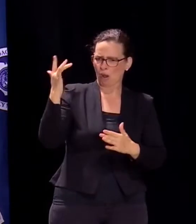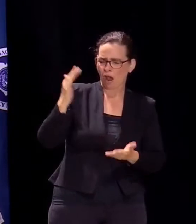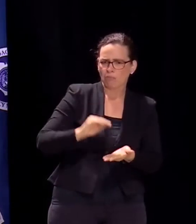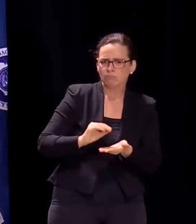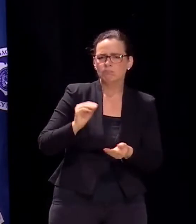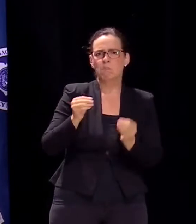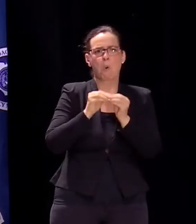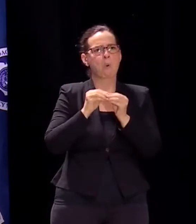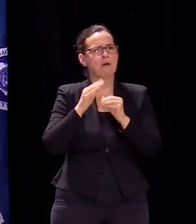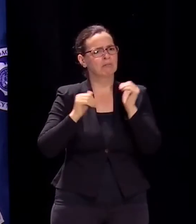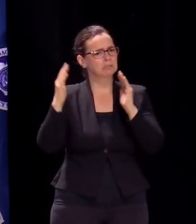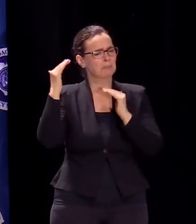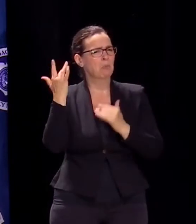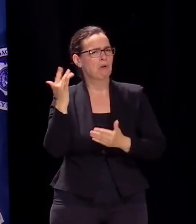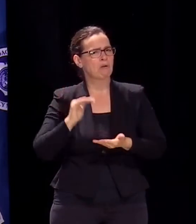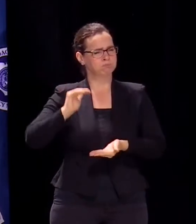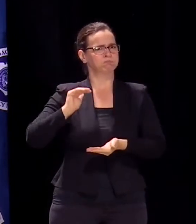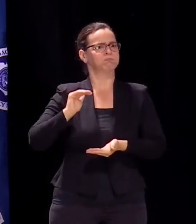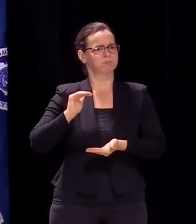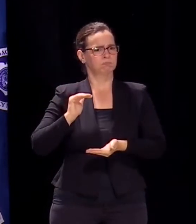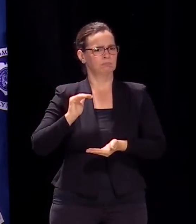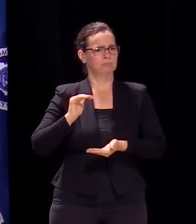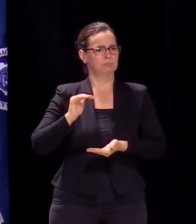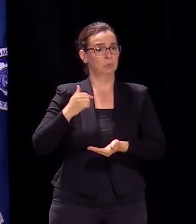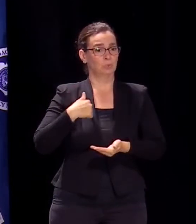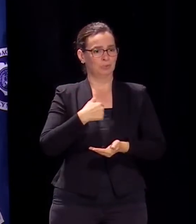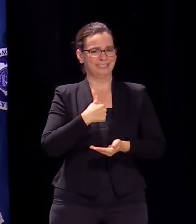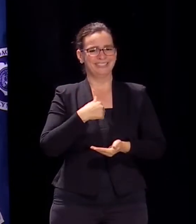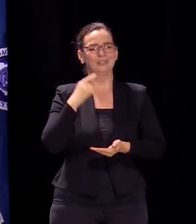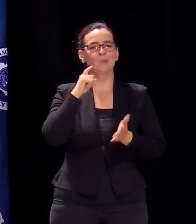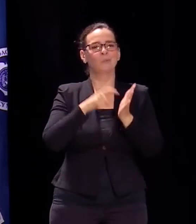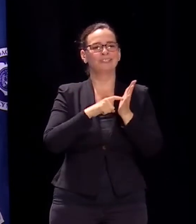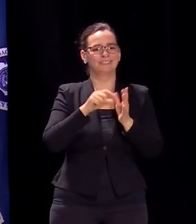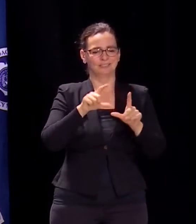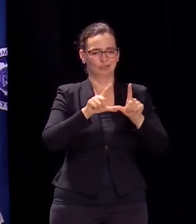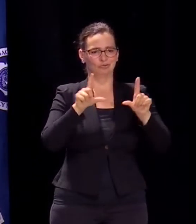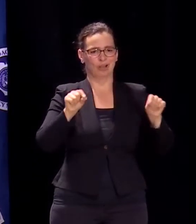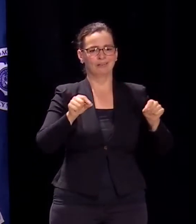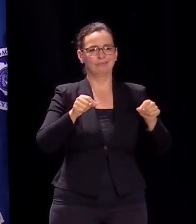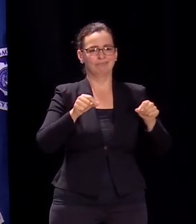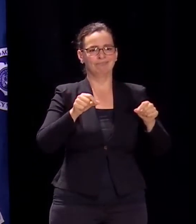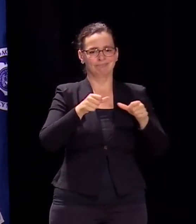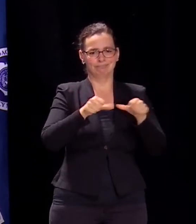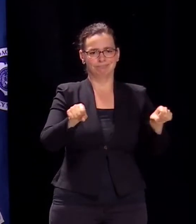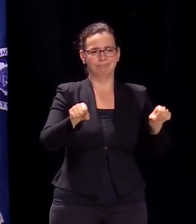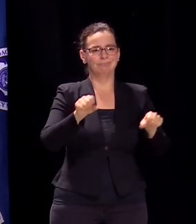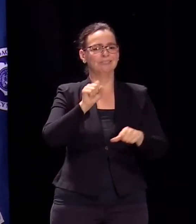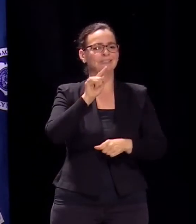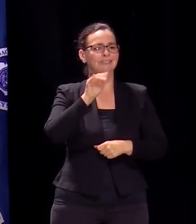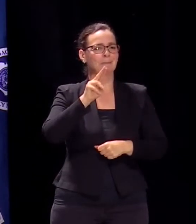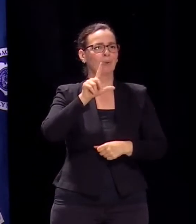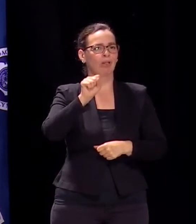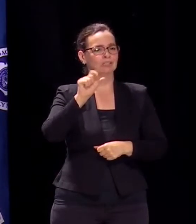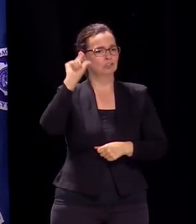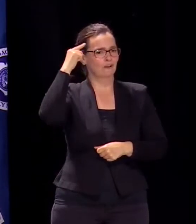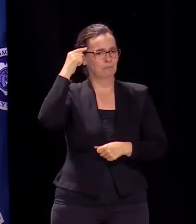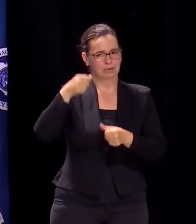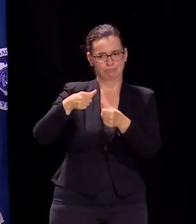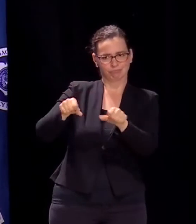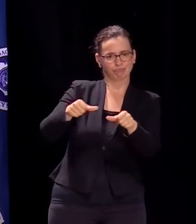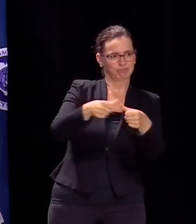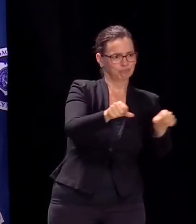up. So that may be a shot in the arm for the economy. That may be temporary, but certainly we